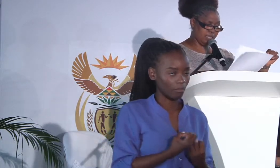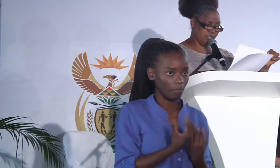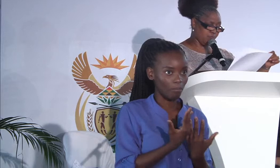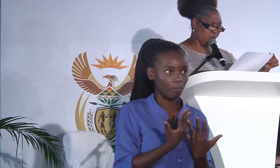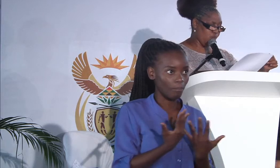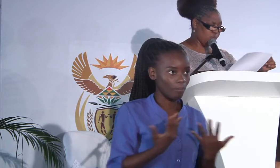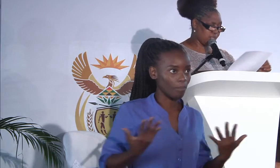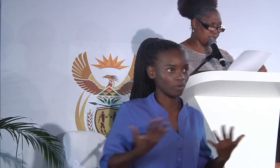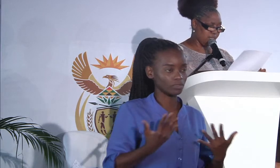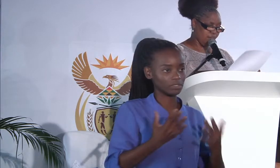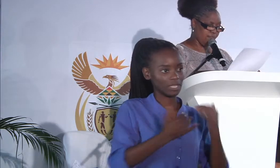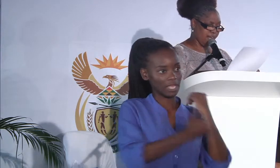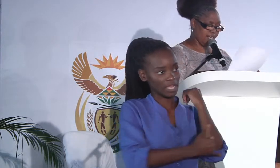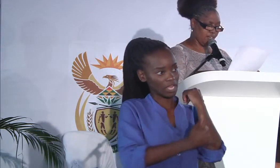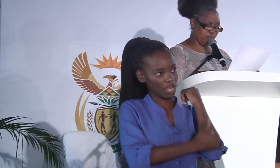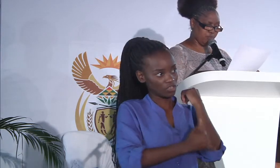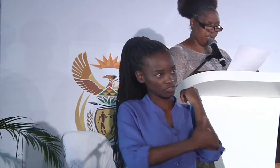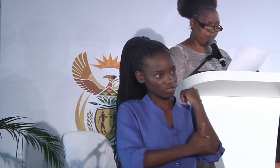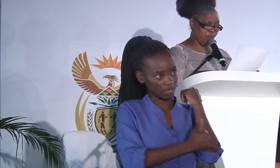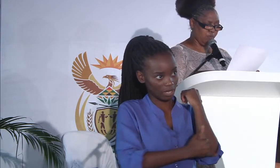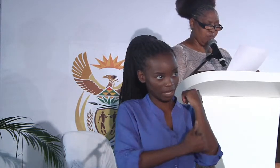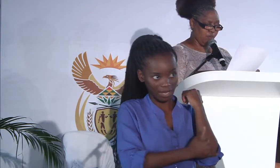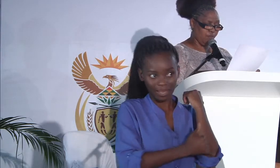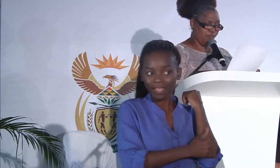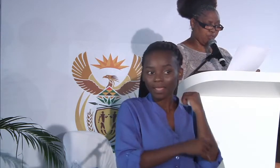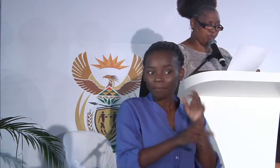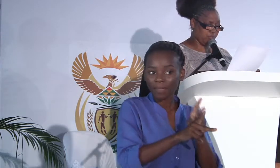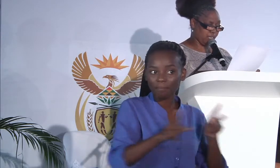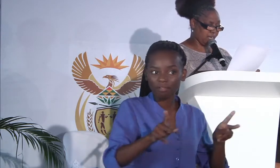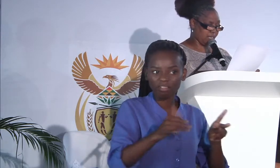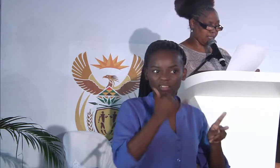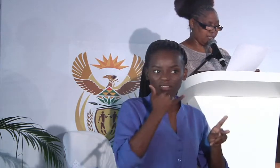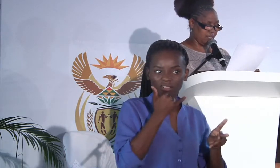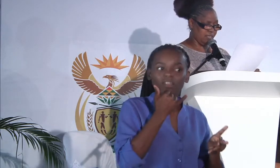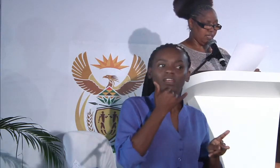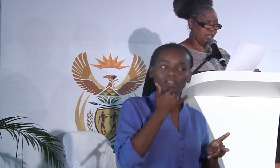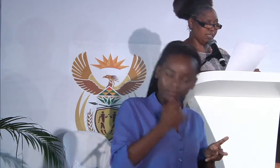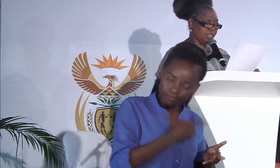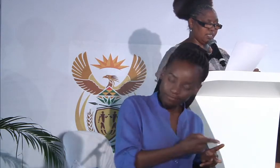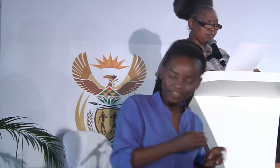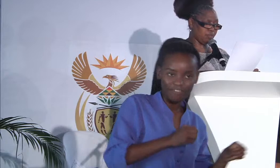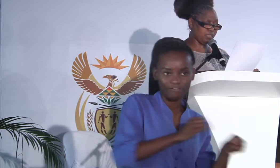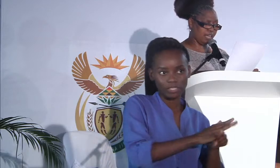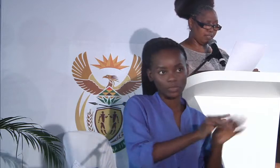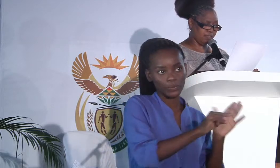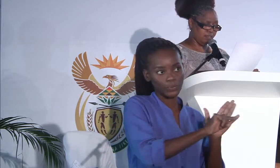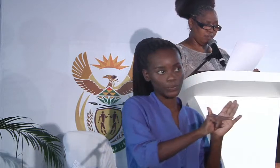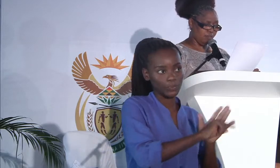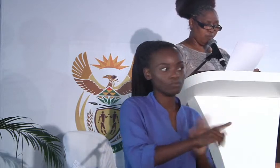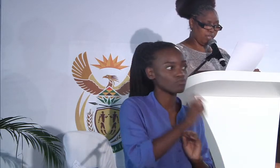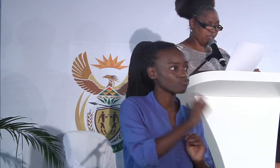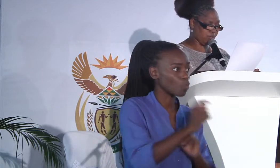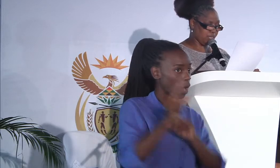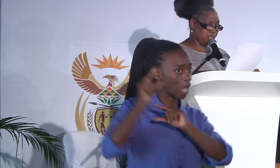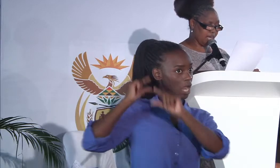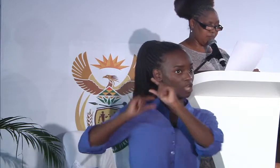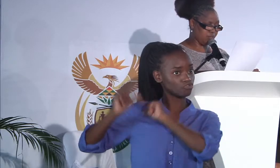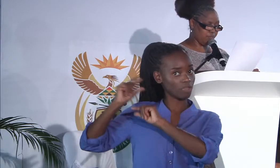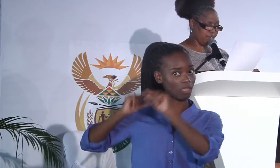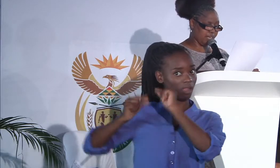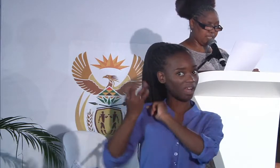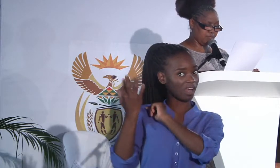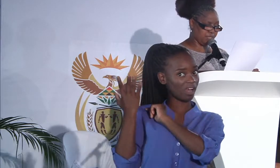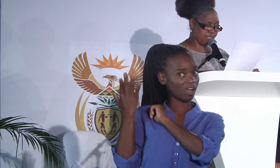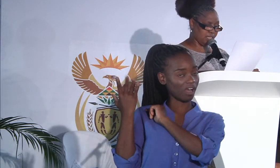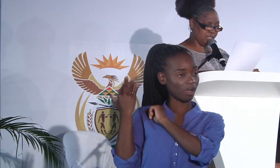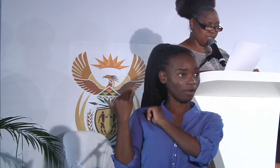country's most vulnerable people fall through the cracks. As history will tell, whether during times of